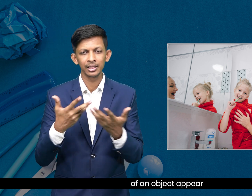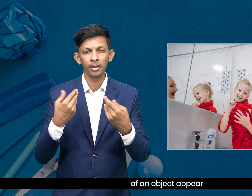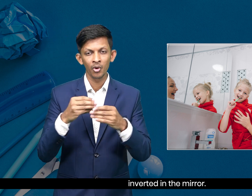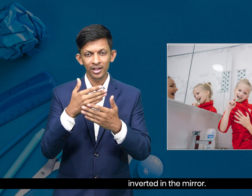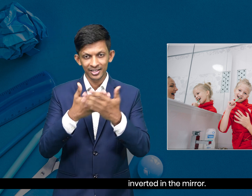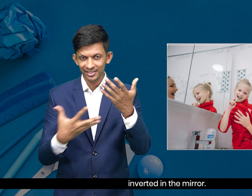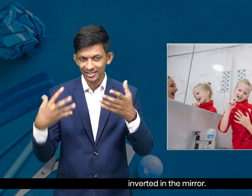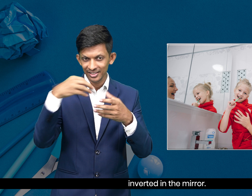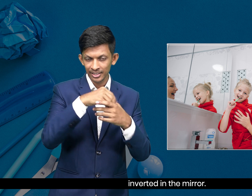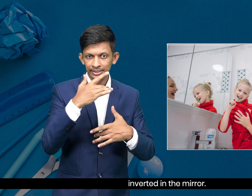appear inverted in the mirror.